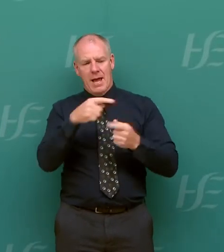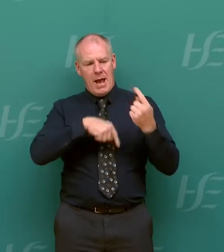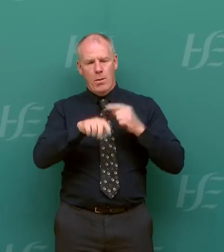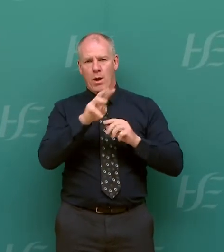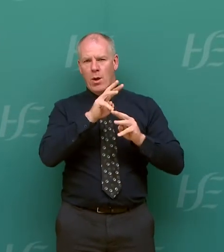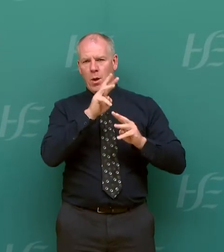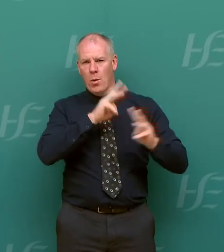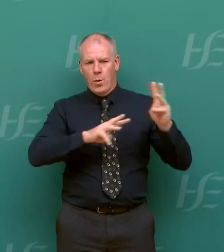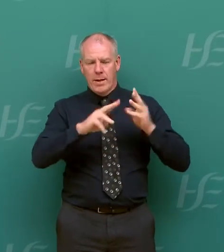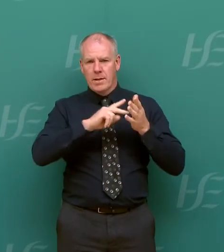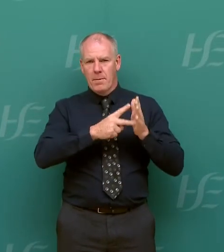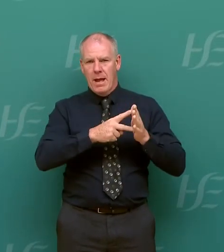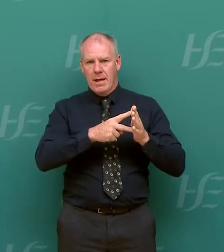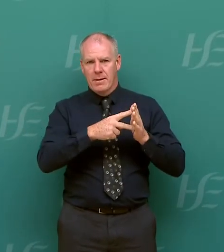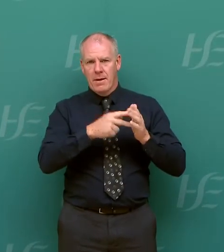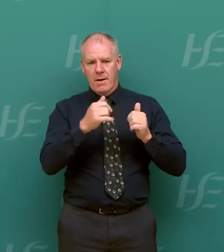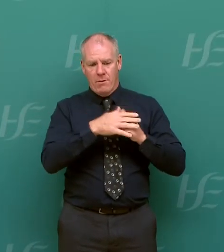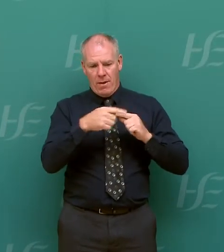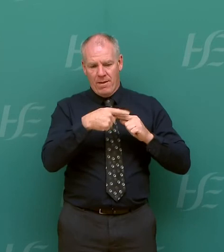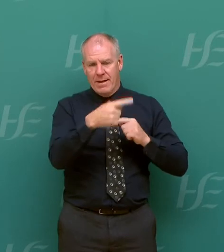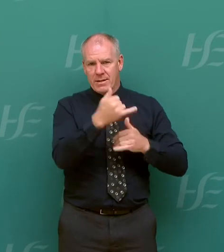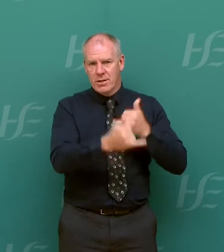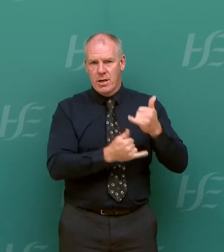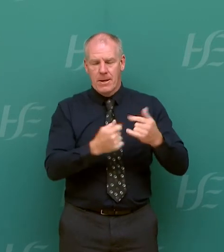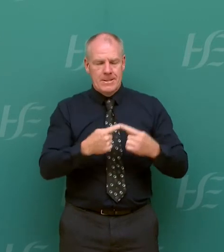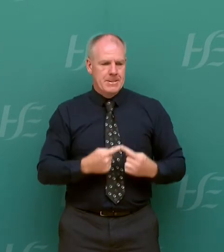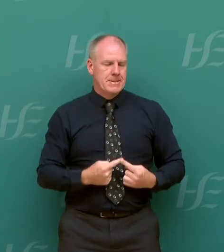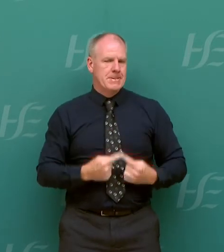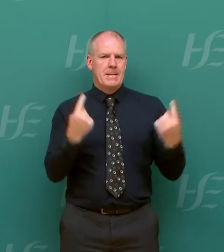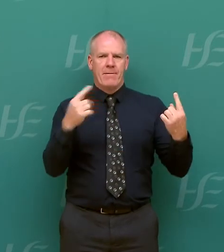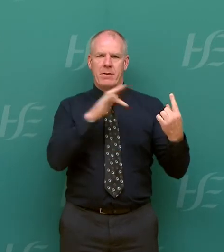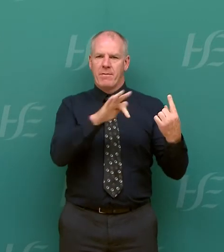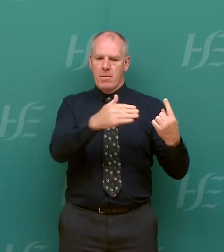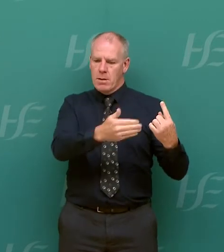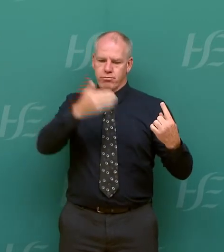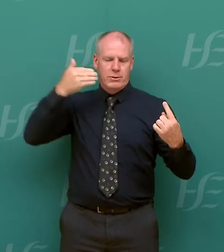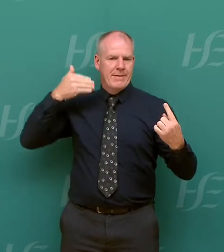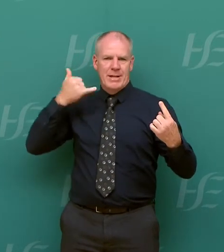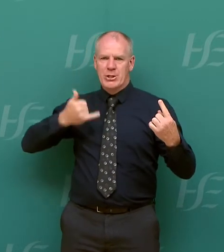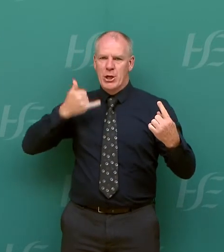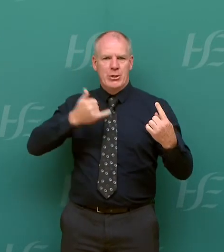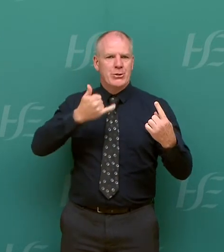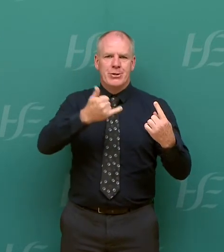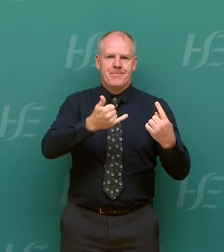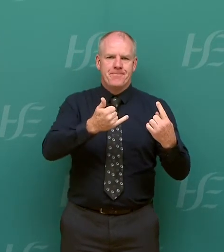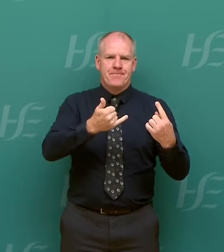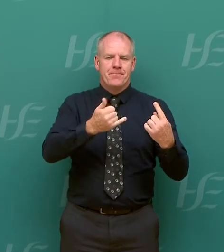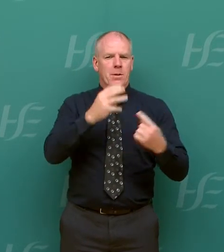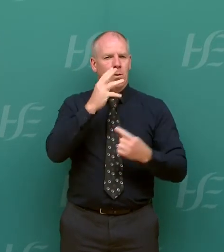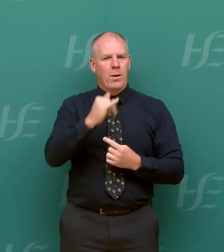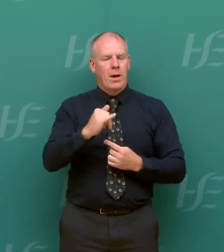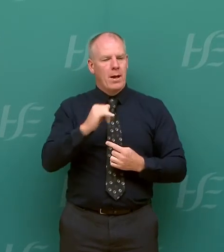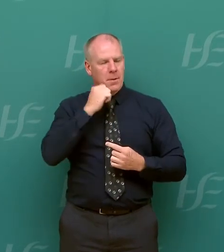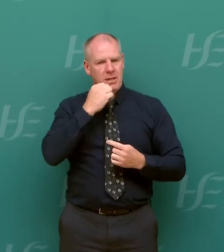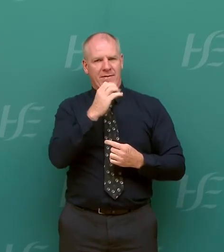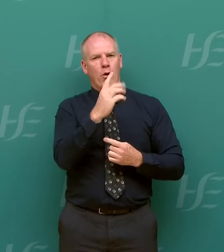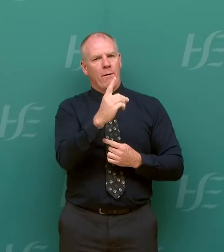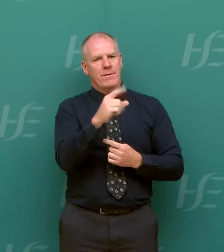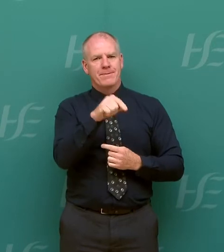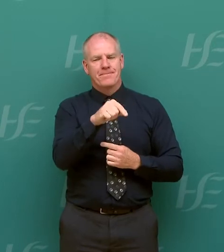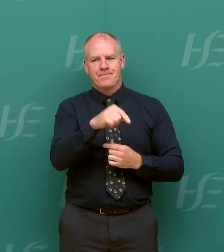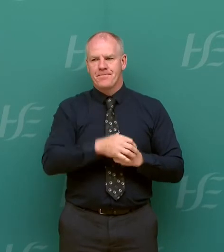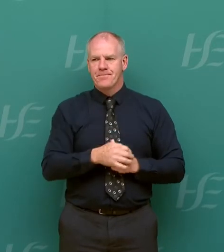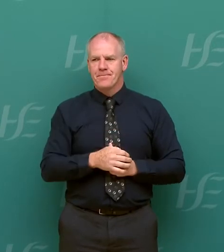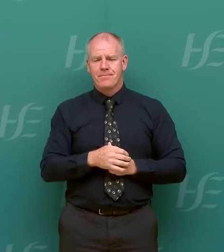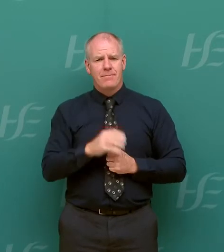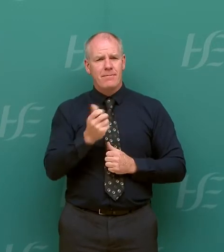plan for this coming year will have to be very different than our winter plan of the previous couple of years, because we're living with COVID. And